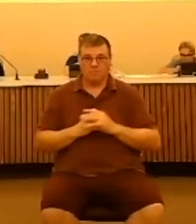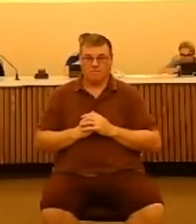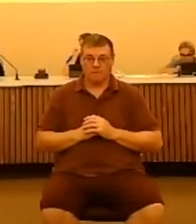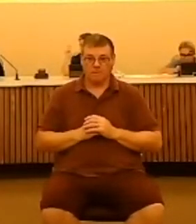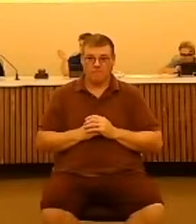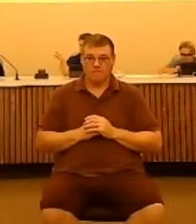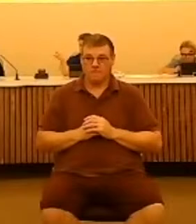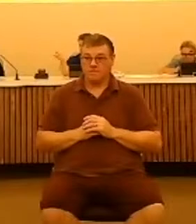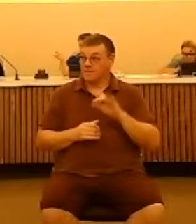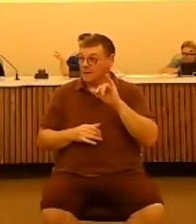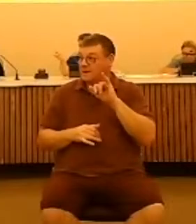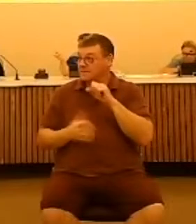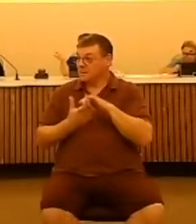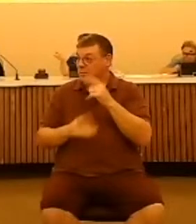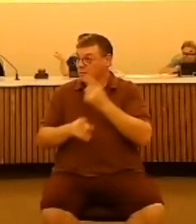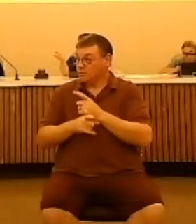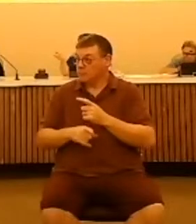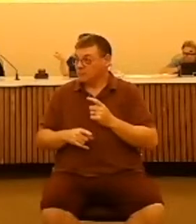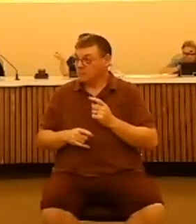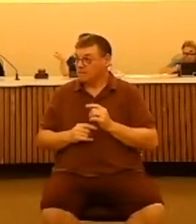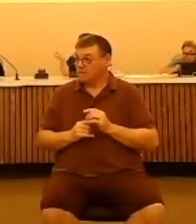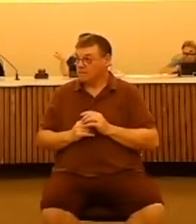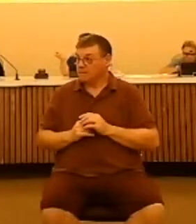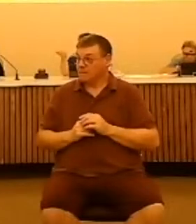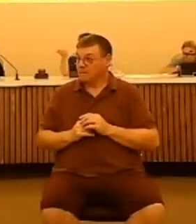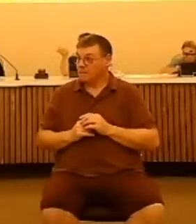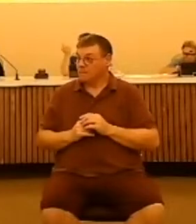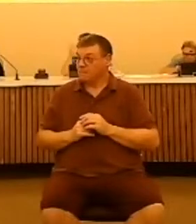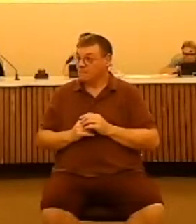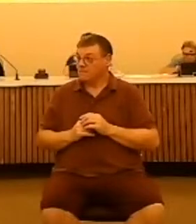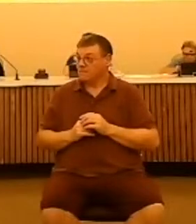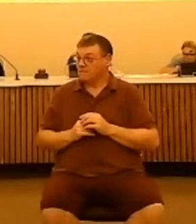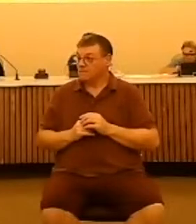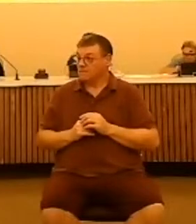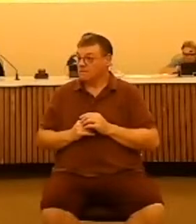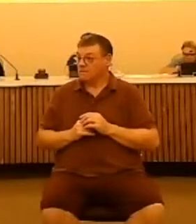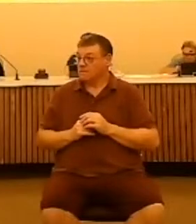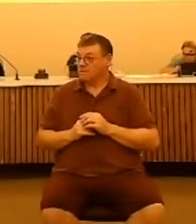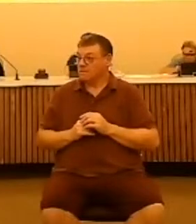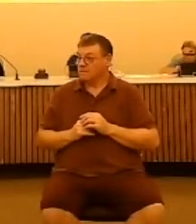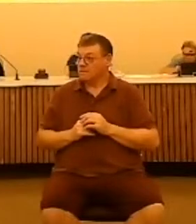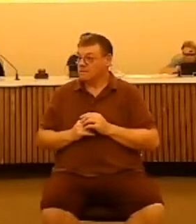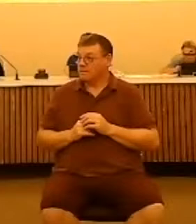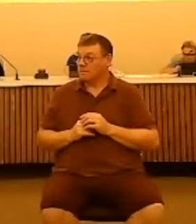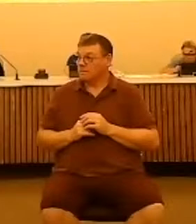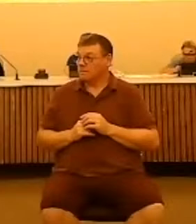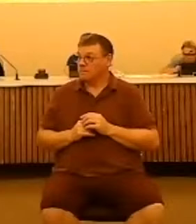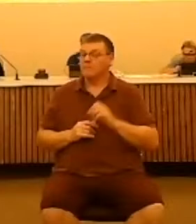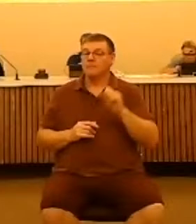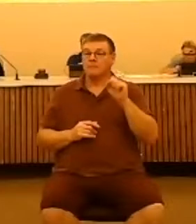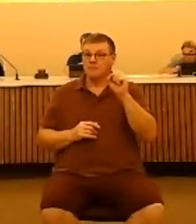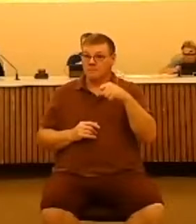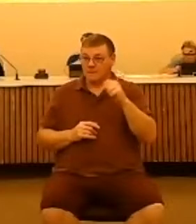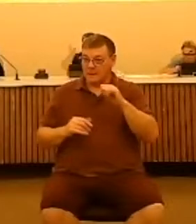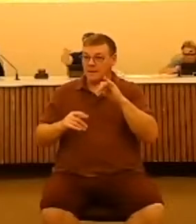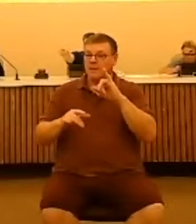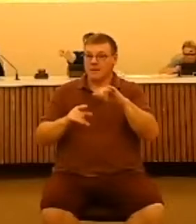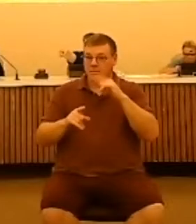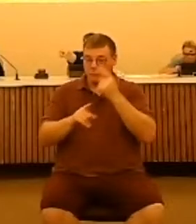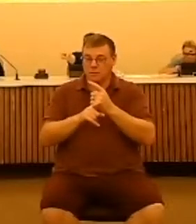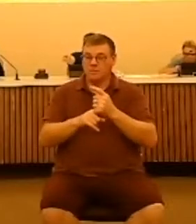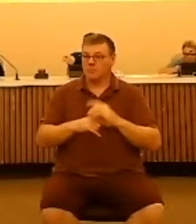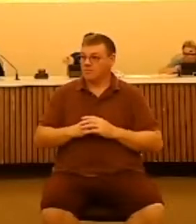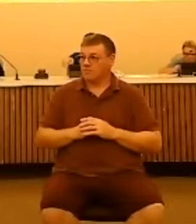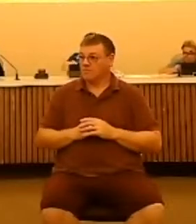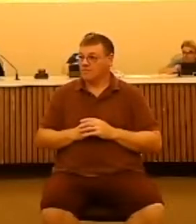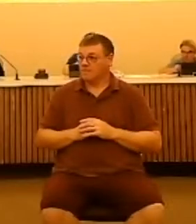all right. Is that correct? Yeah. Nods, yes, okay. Yeah. There's that mic